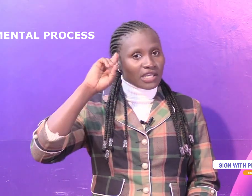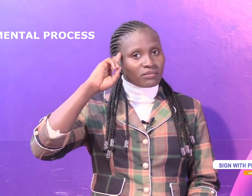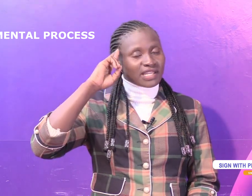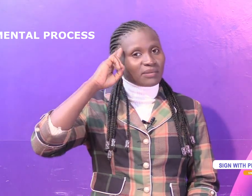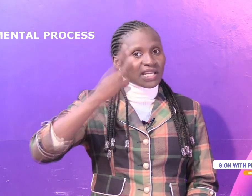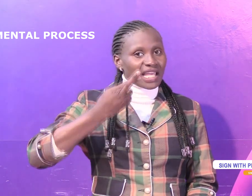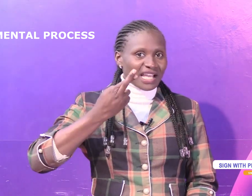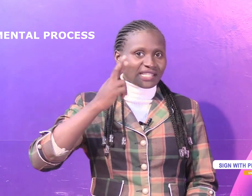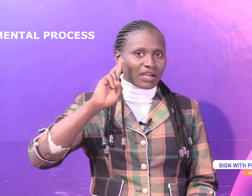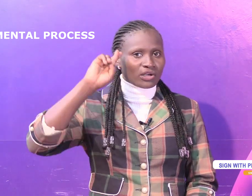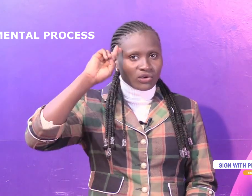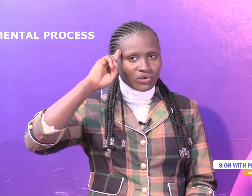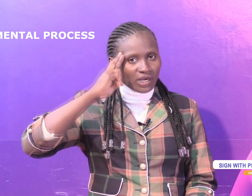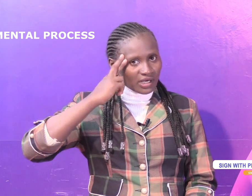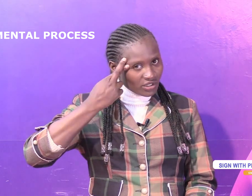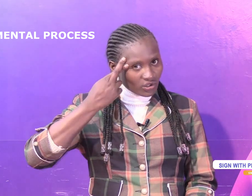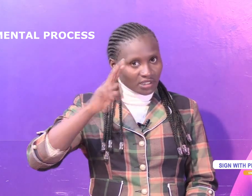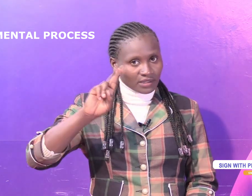something like a circle. You're doing your reason.